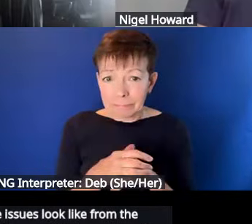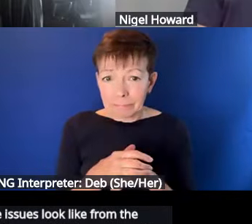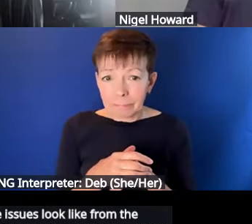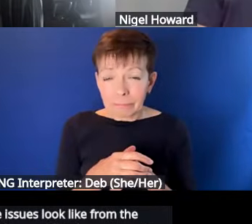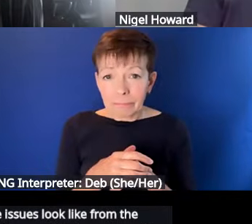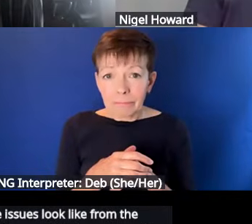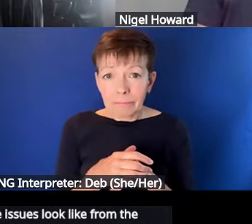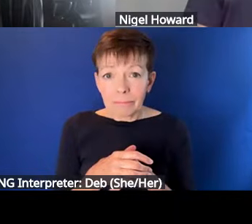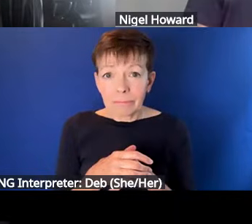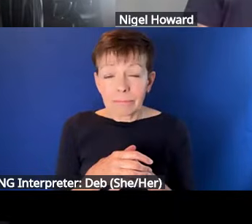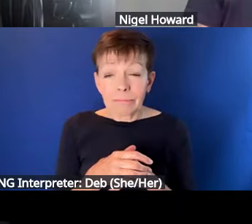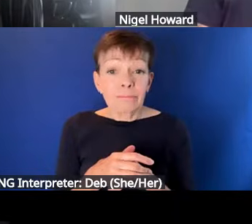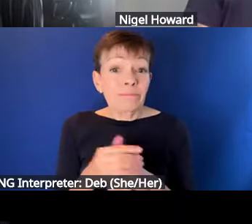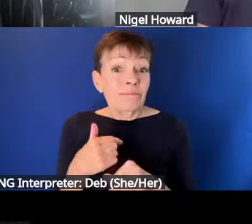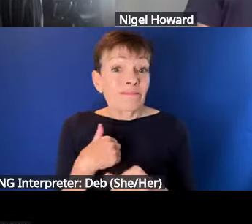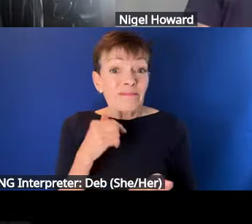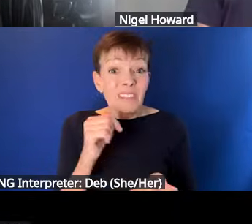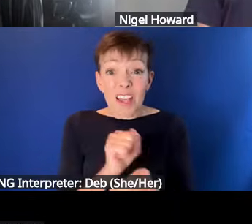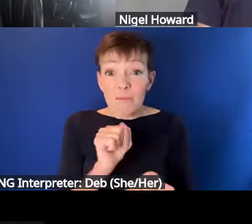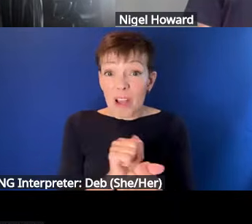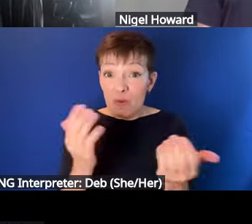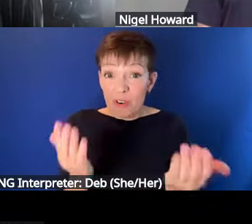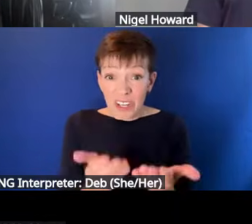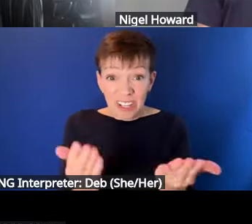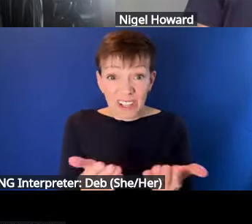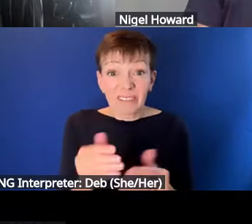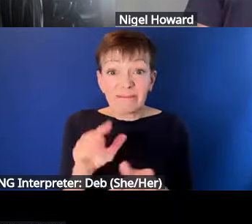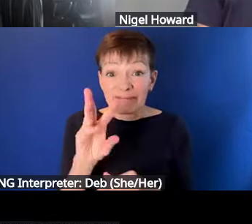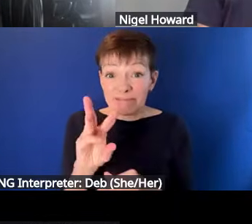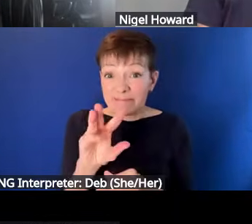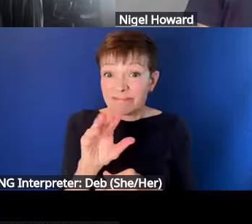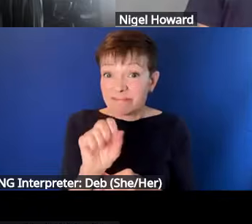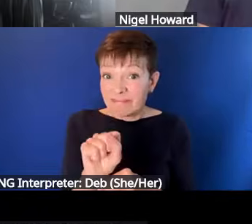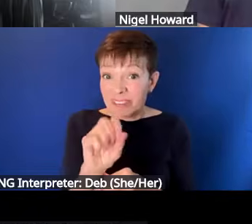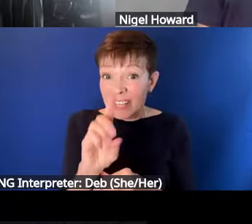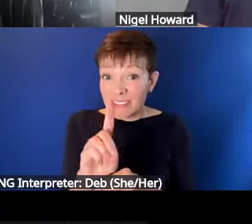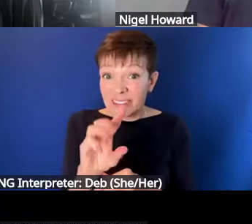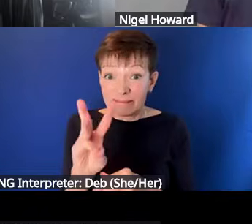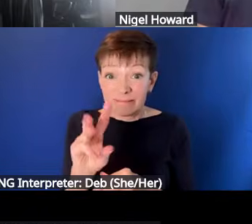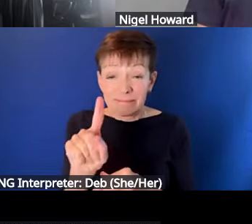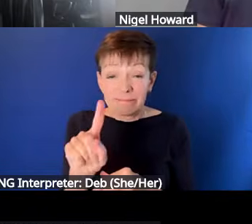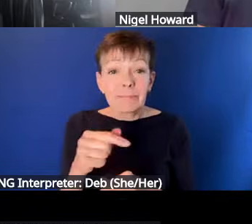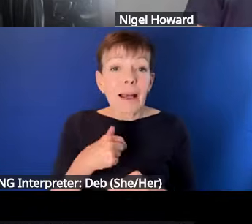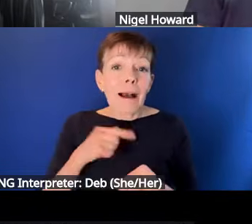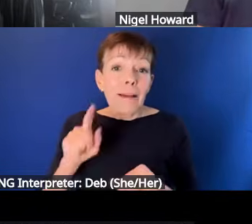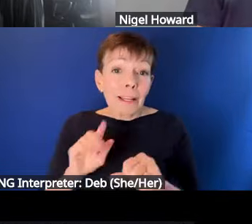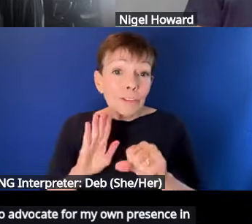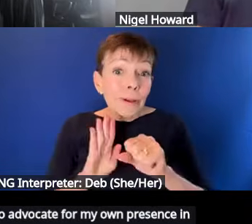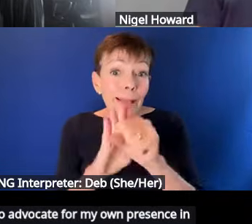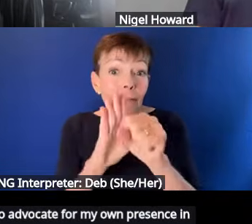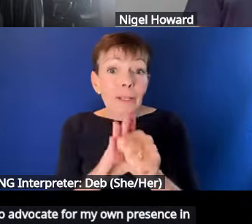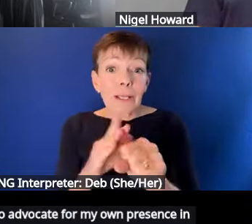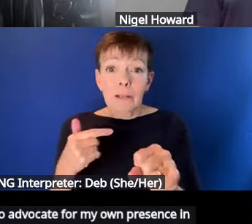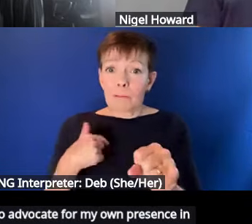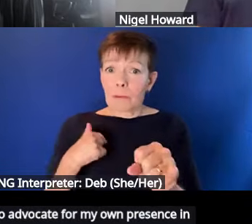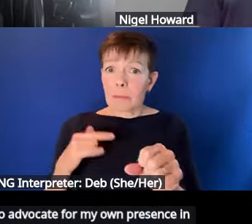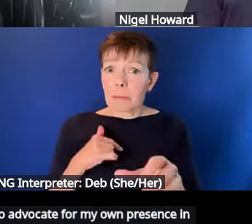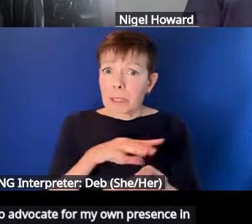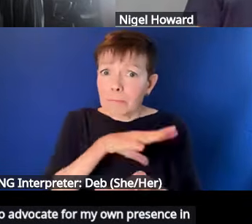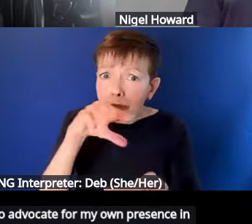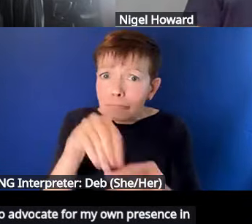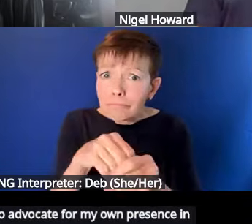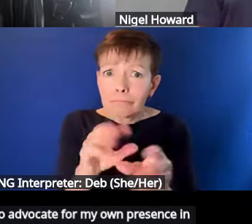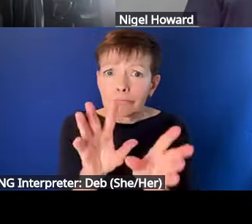Throughout my work in SD 61, I have often had to advocate for my own presence in meetings about deaf students.